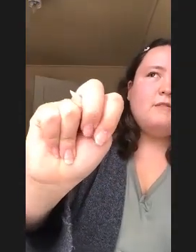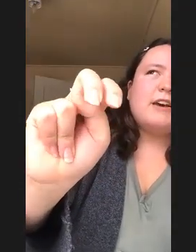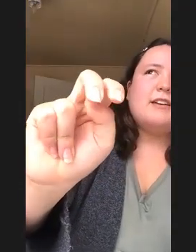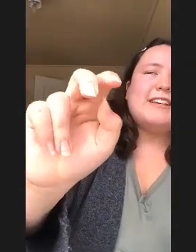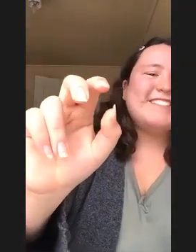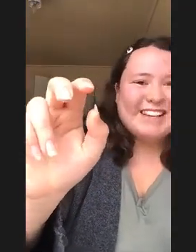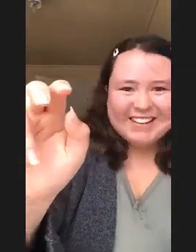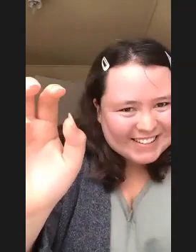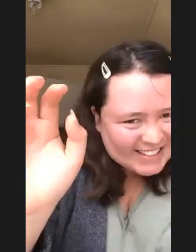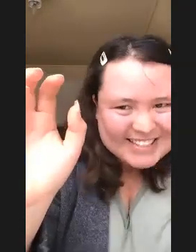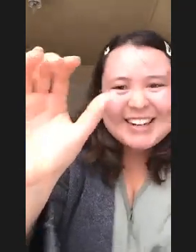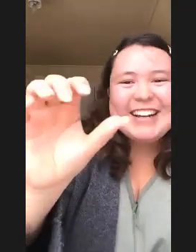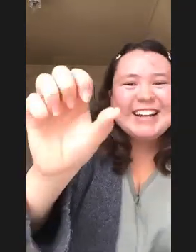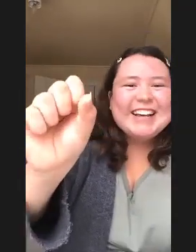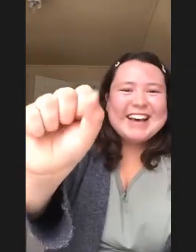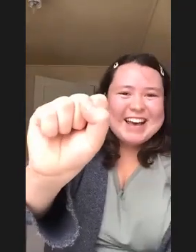Wait, that's the same. Sorry.